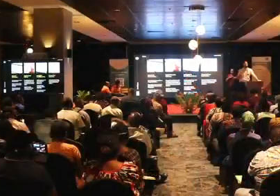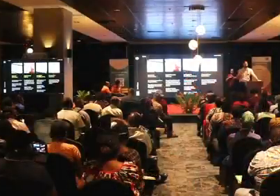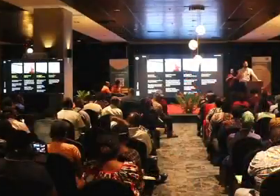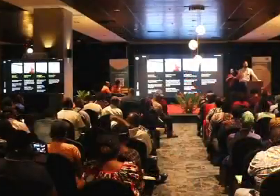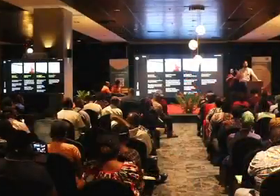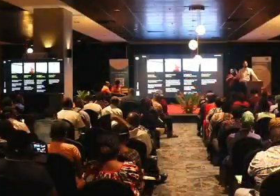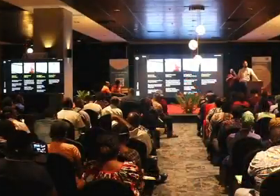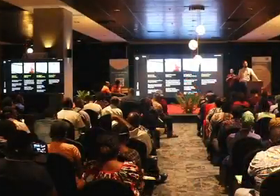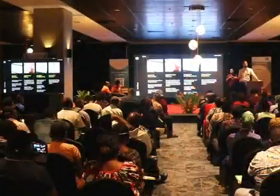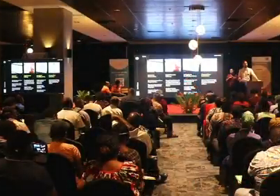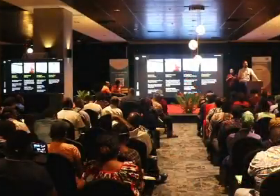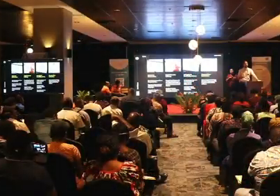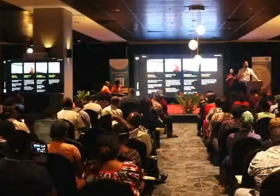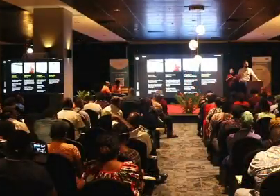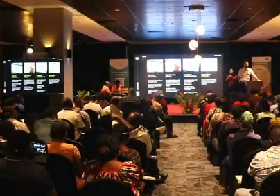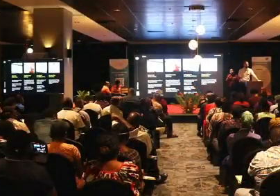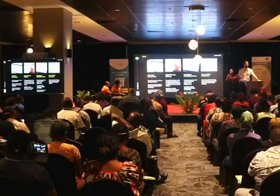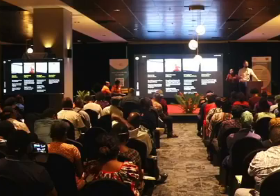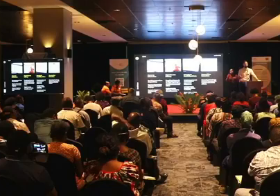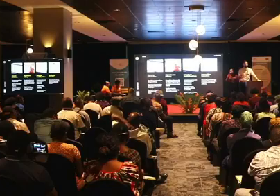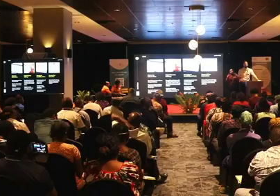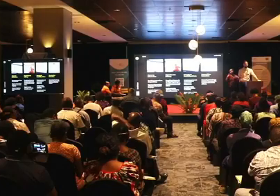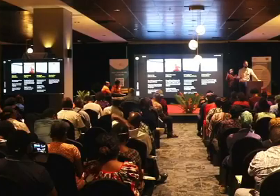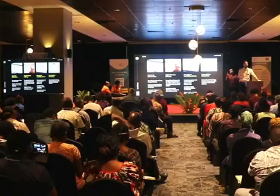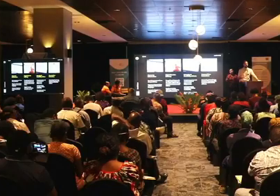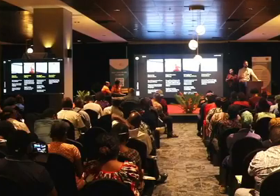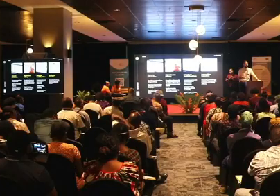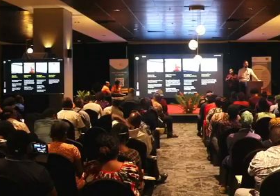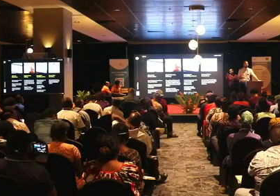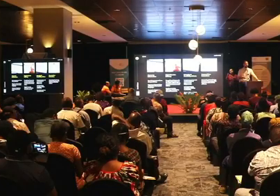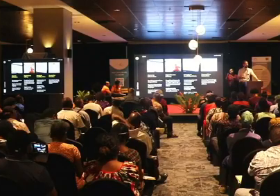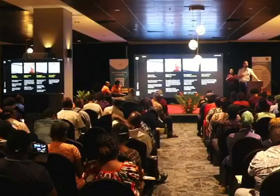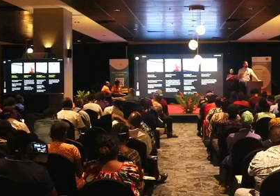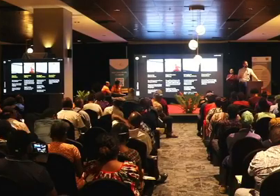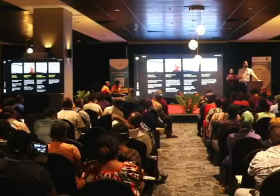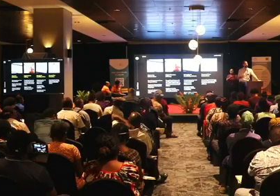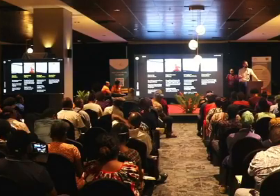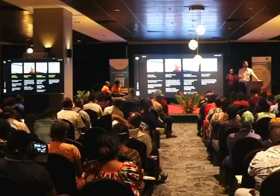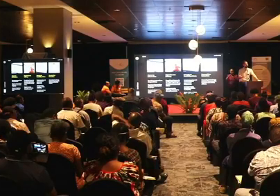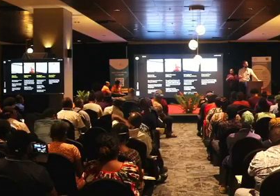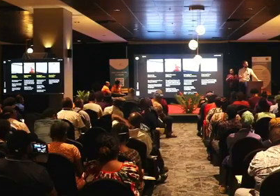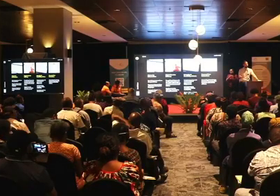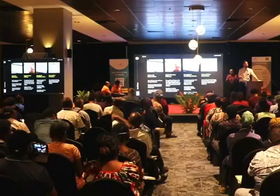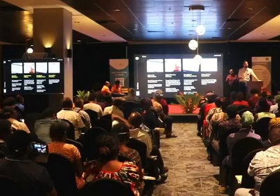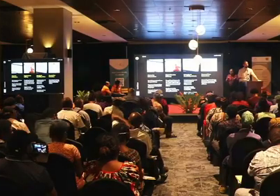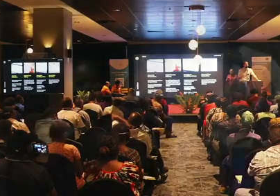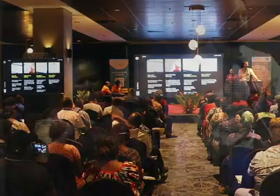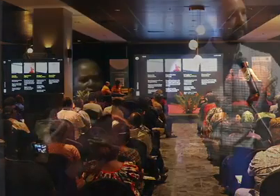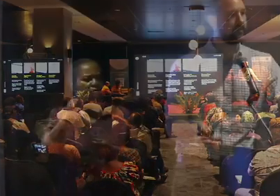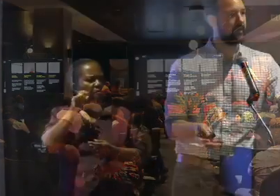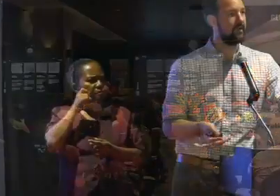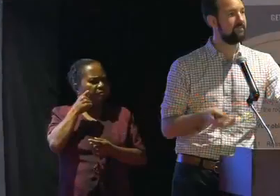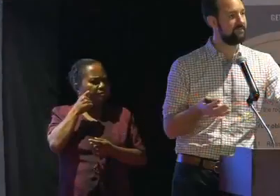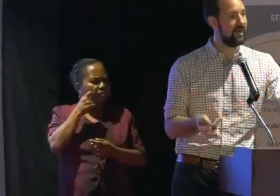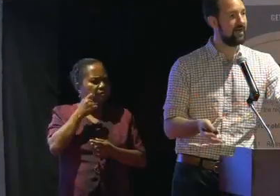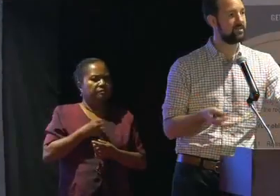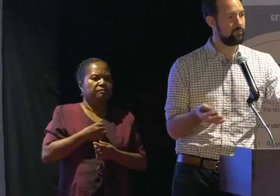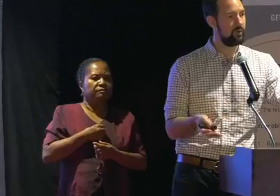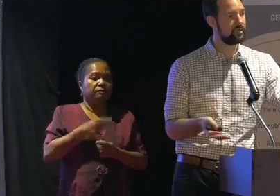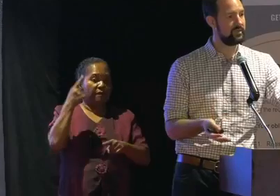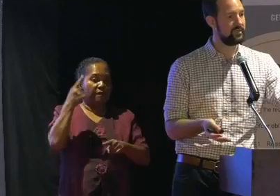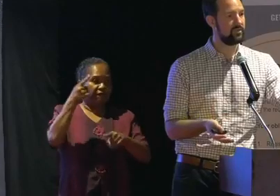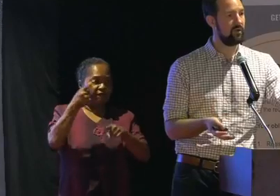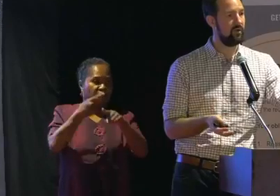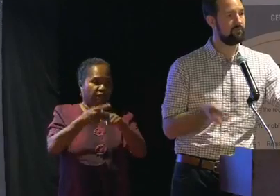speed, once lodgements are turned online, and if you make a payment today, you will expect a